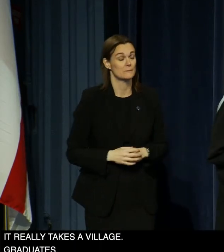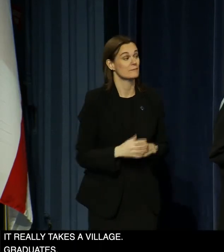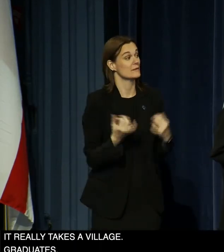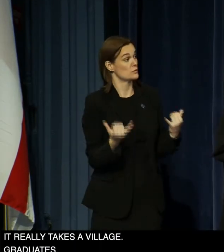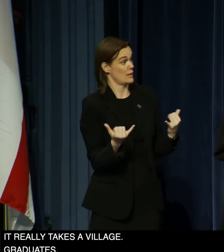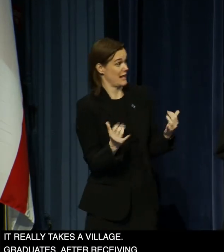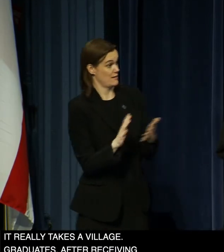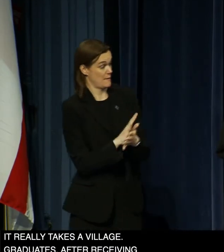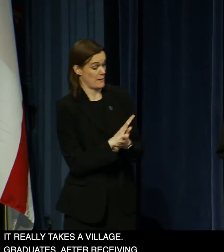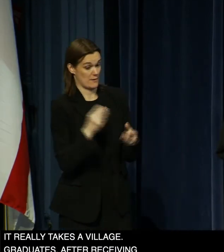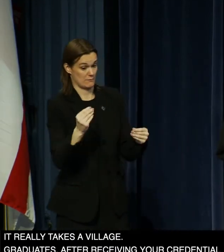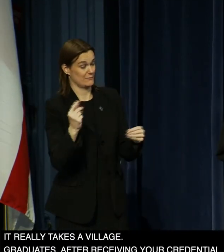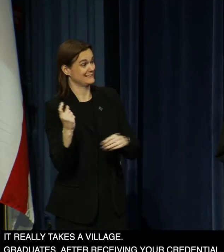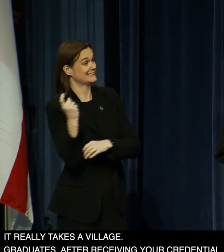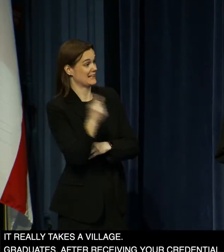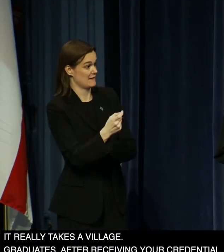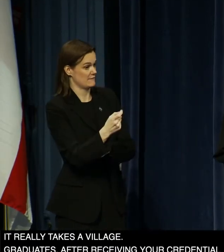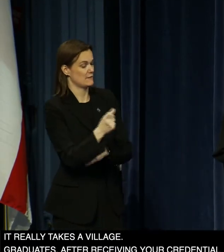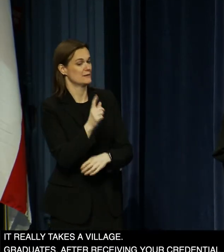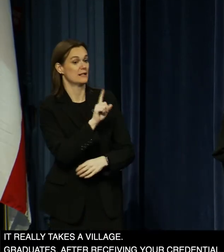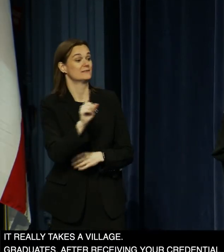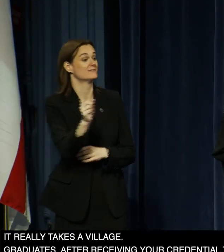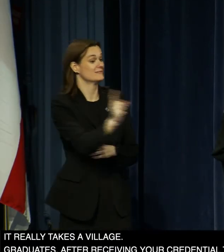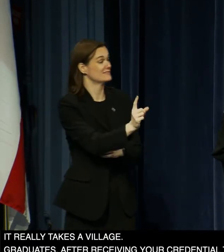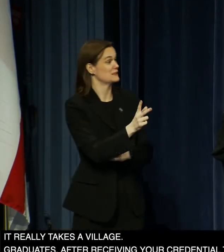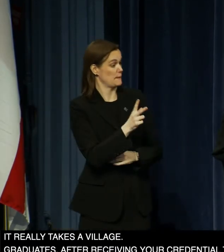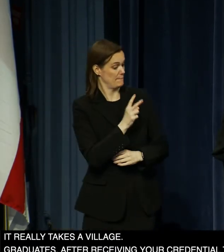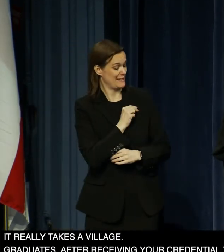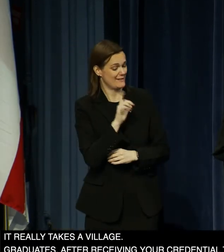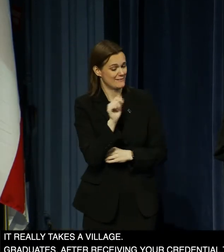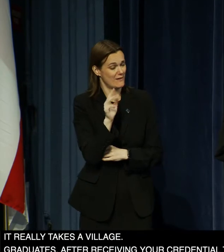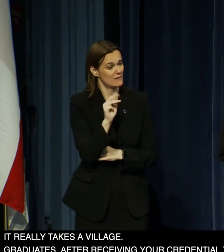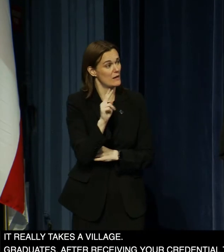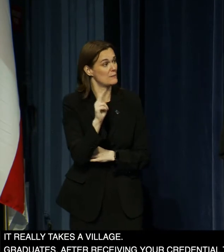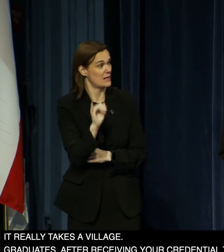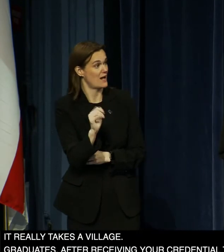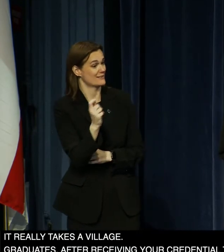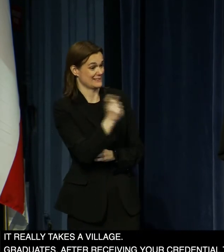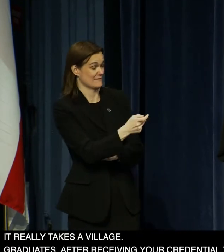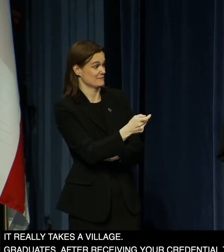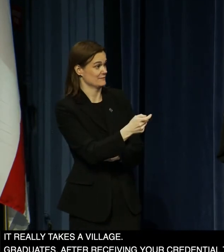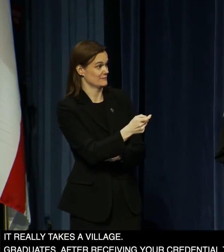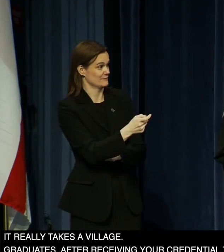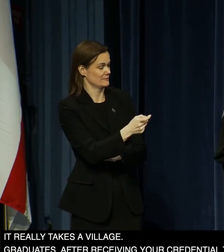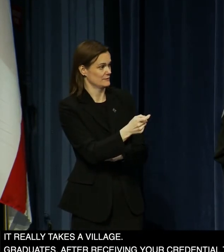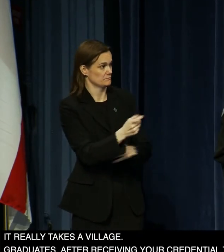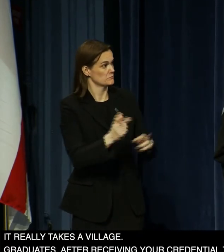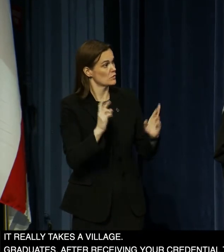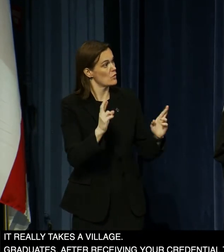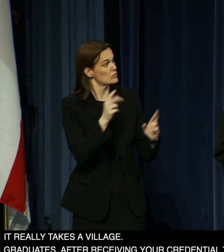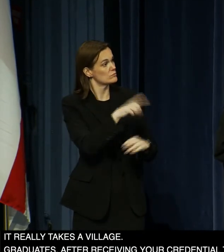Environment. Mr. President, the candidates for the Diploma in Electrical Engineering Technology.